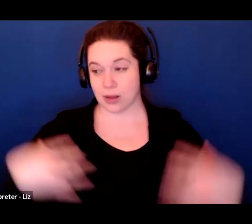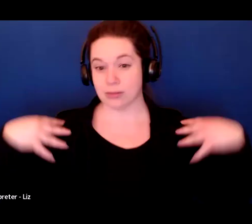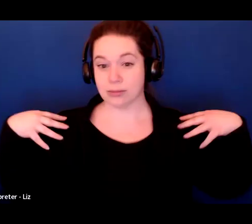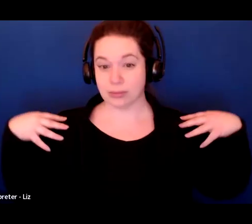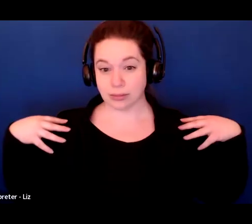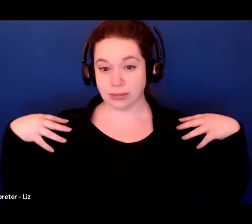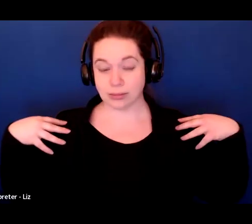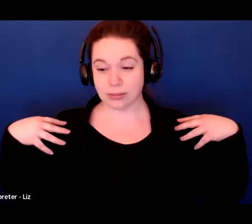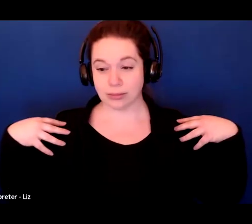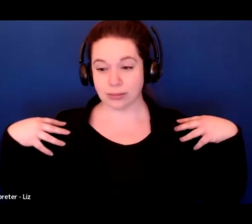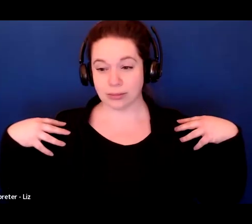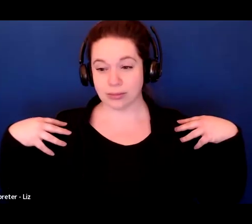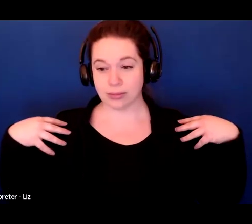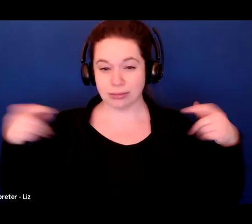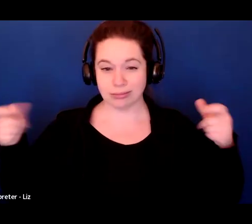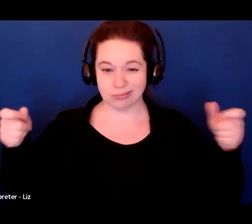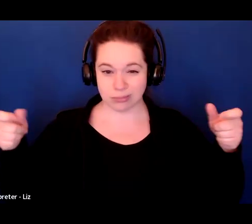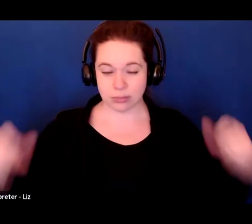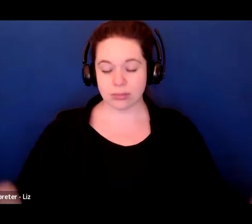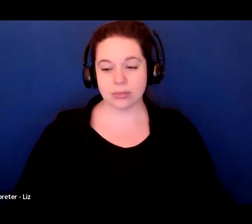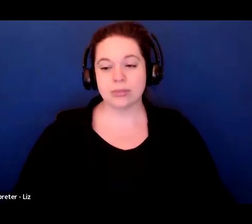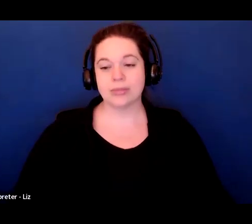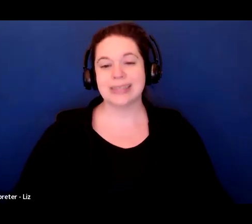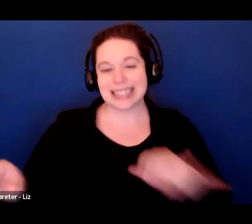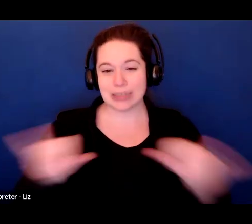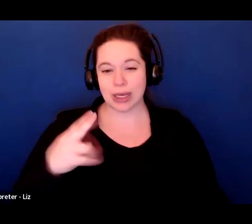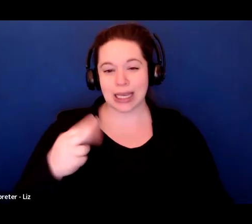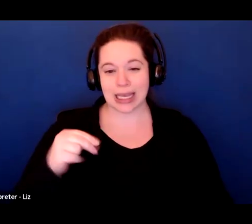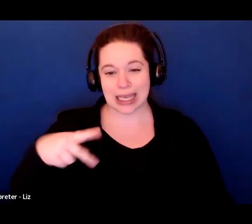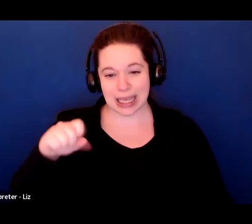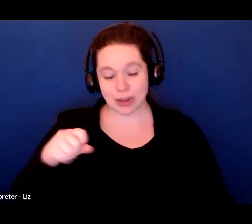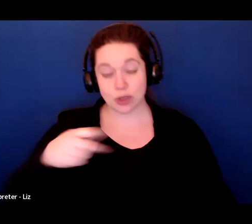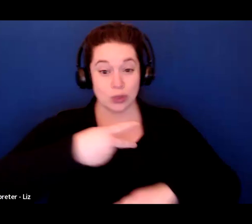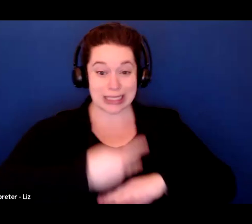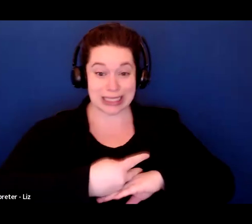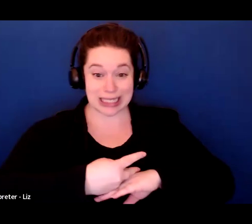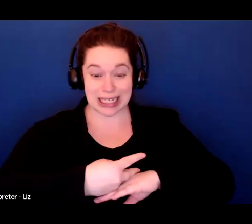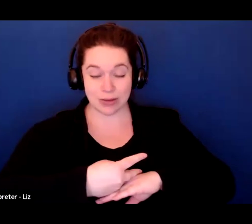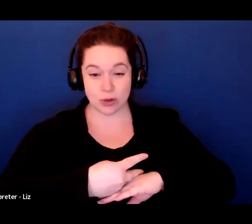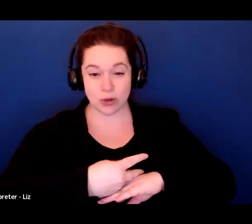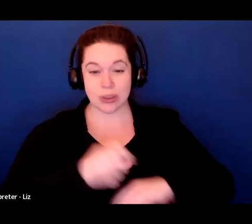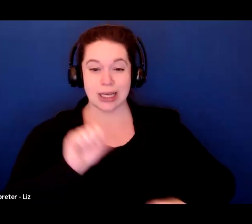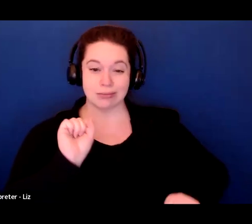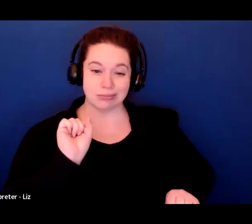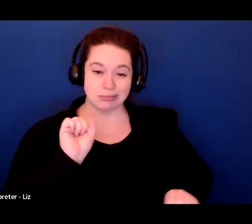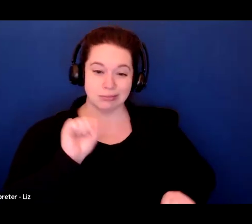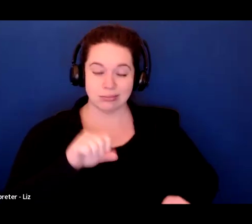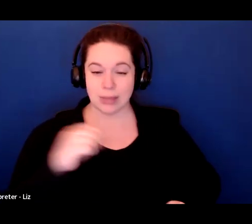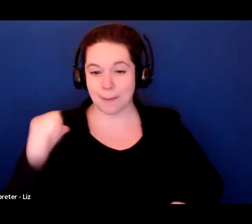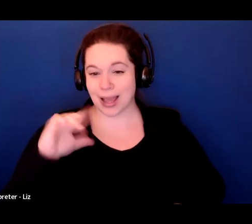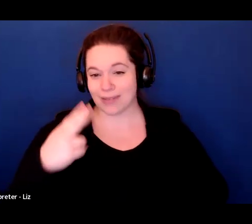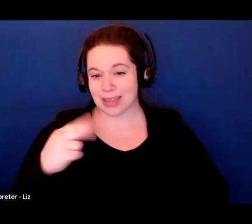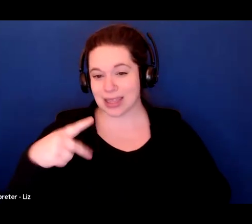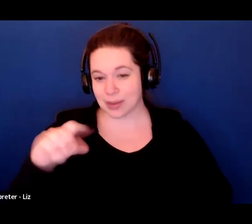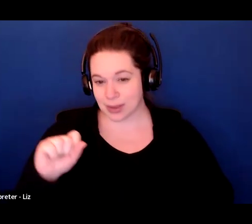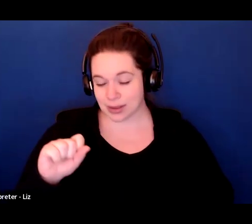your shoulder back a little bit. Same thing with the hips. You have to lay on your side to do the back of the hips. We have